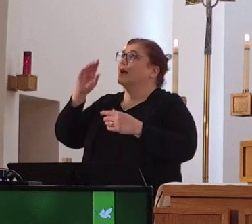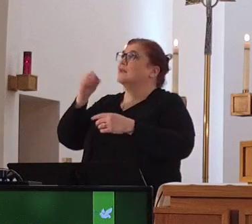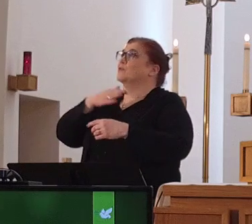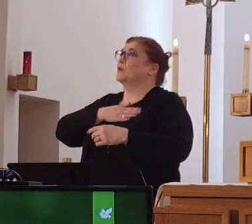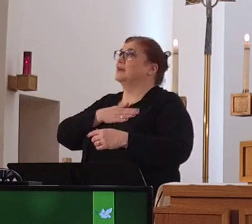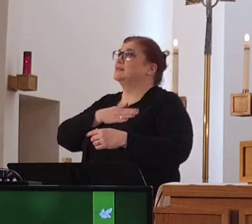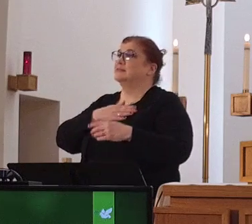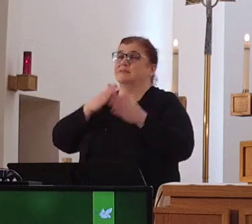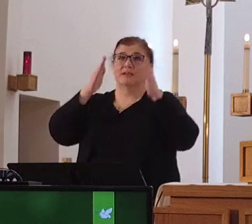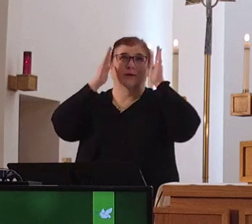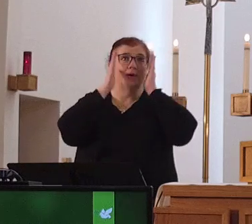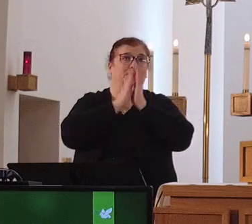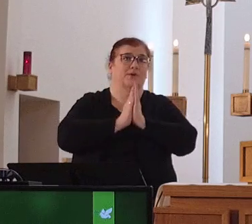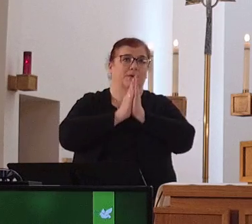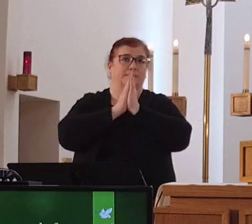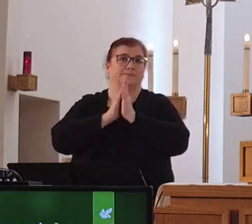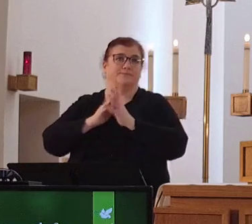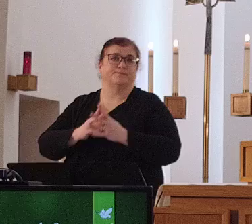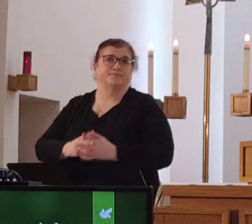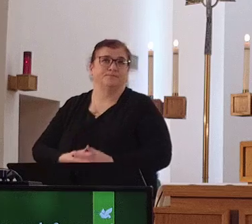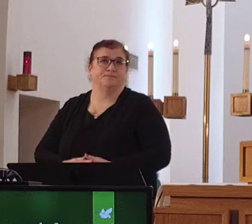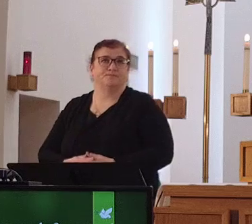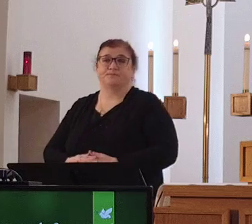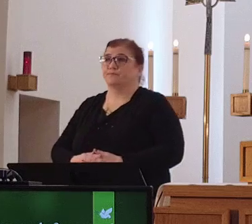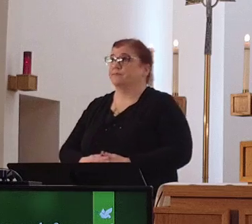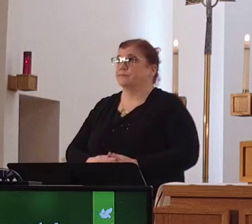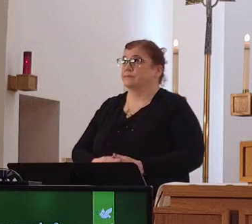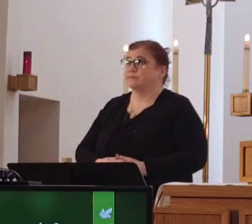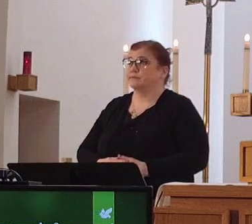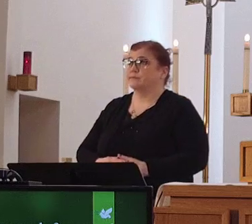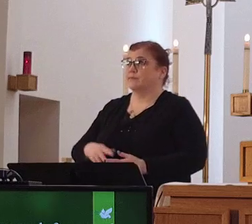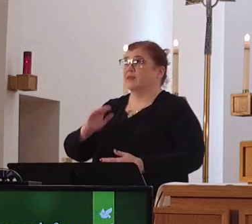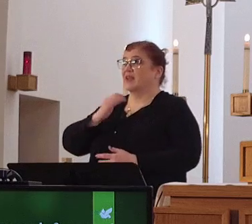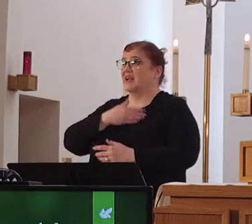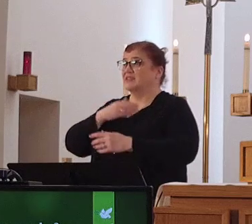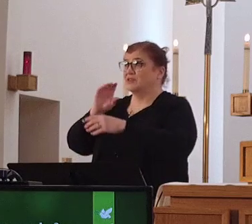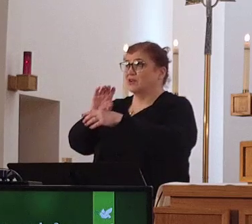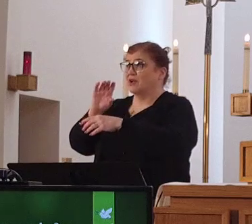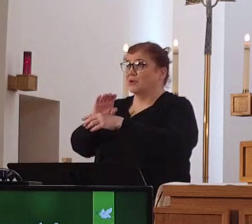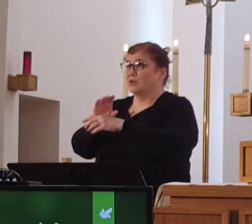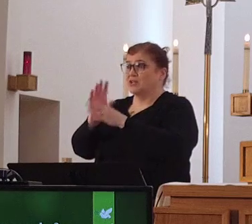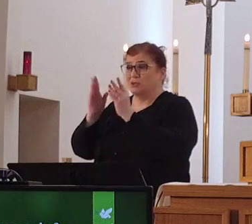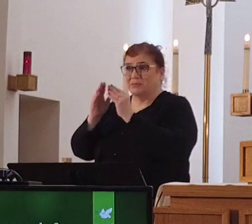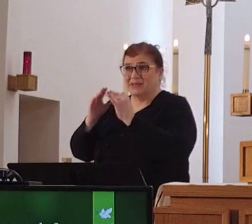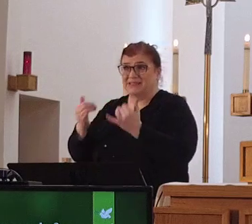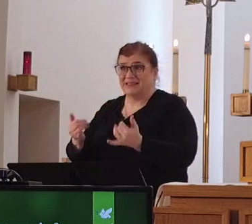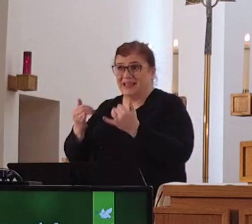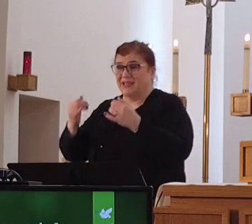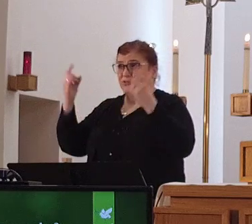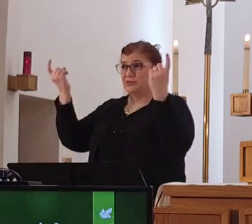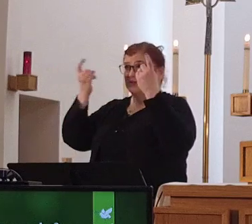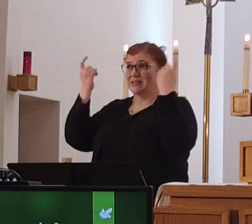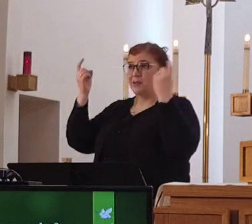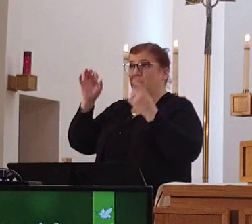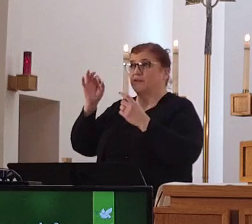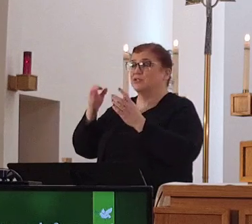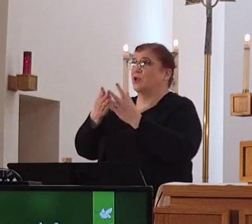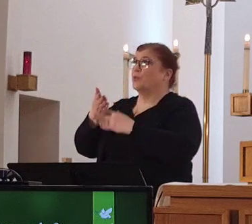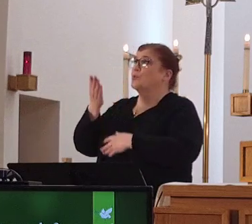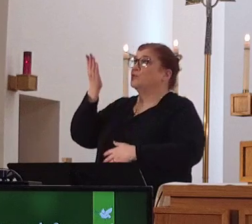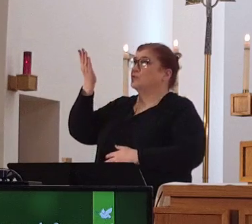grace, hear our prayer. As our congregation meets today to celebrate our ministry through